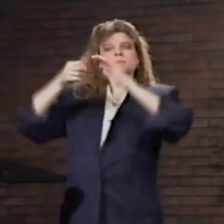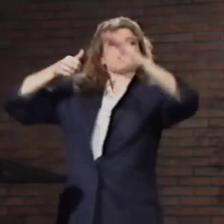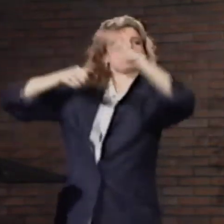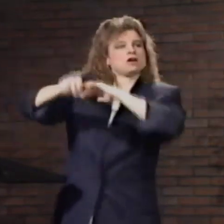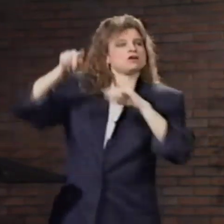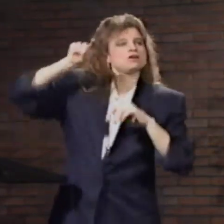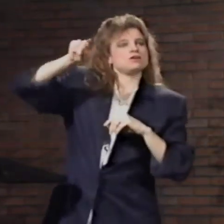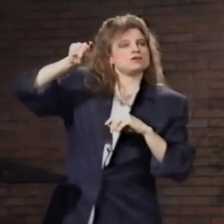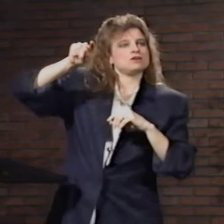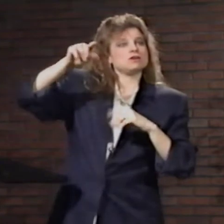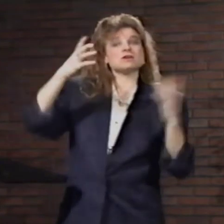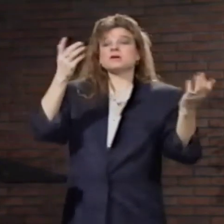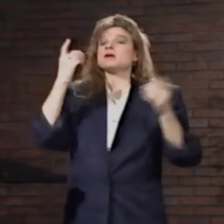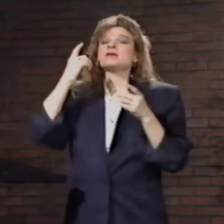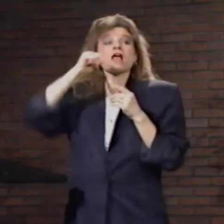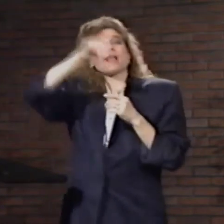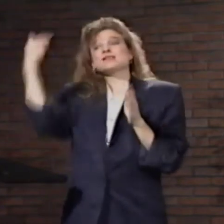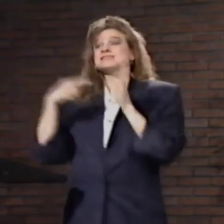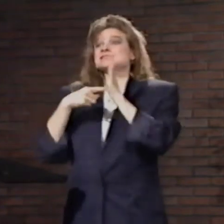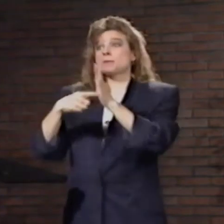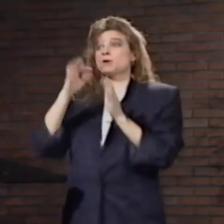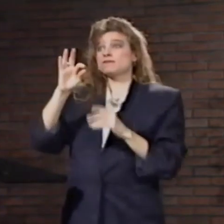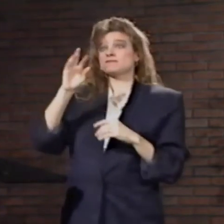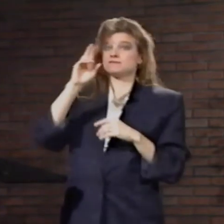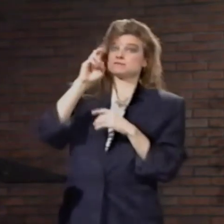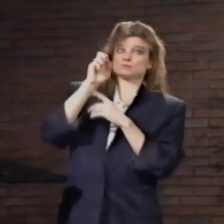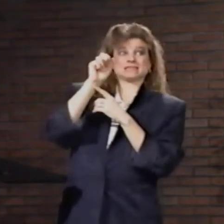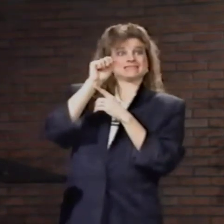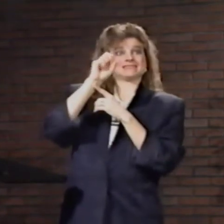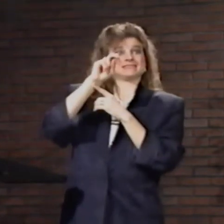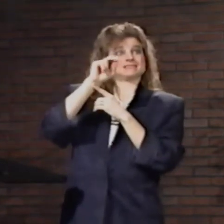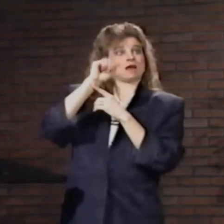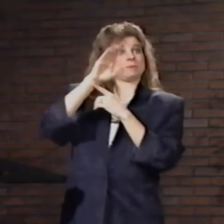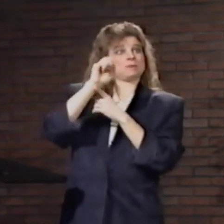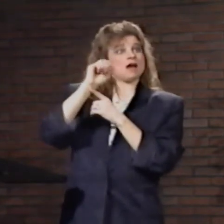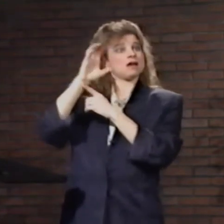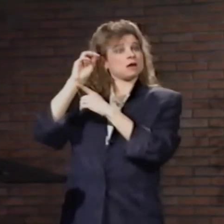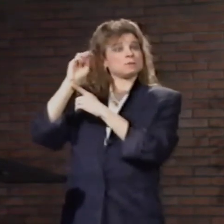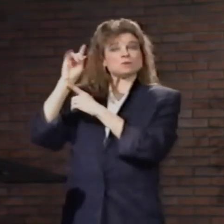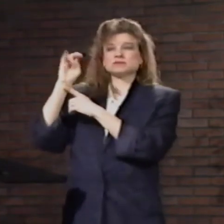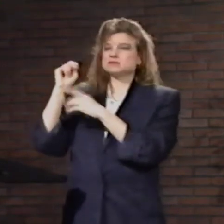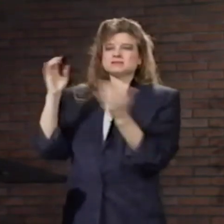for employment, interpreters, this can mean various things.